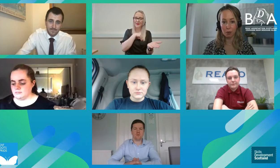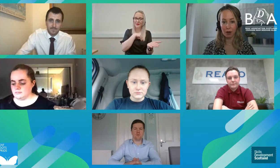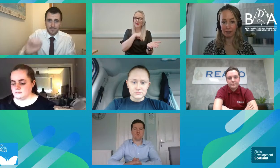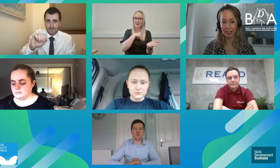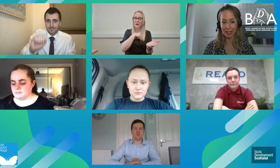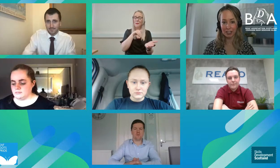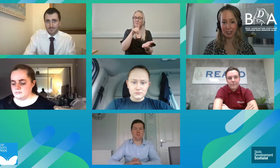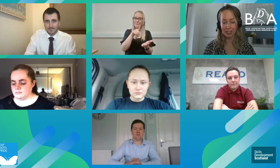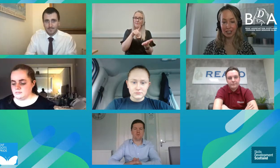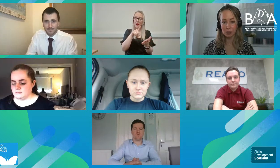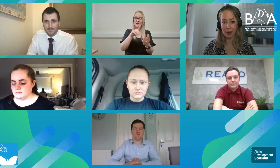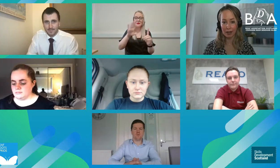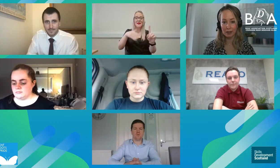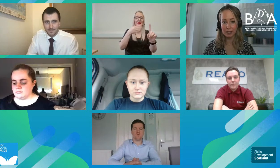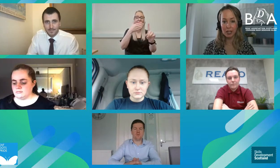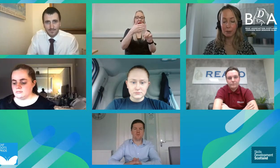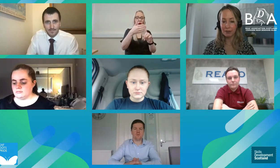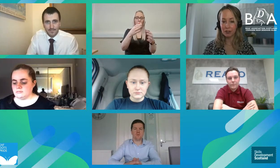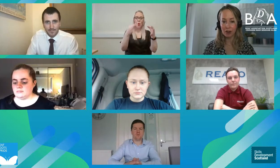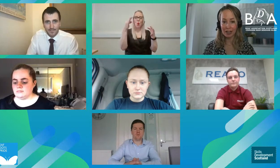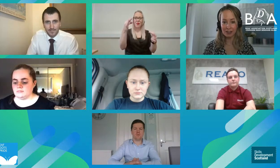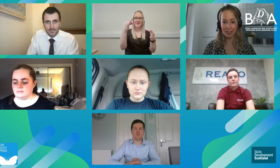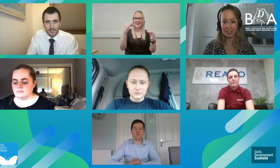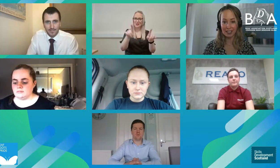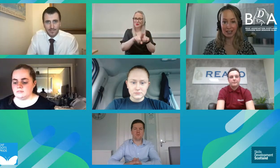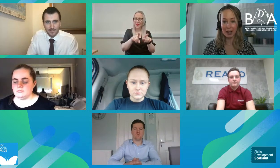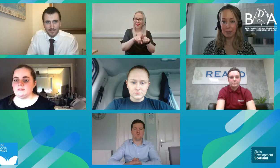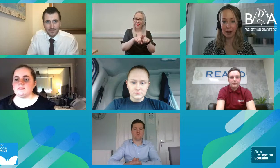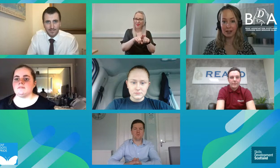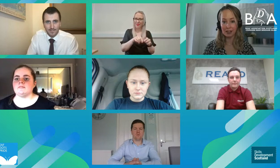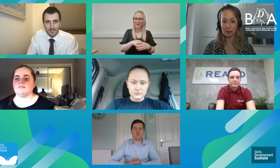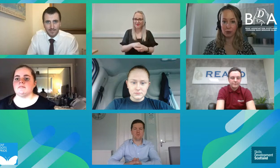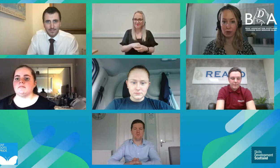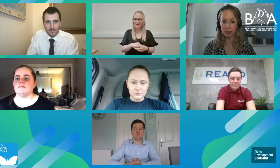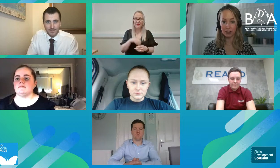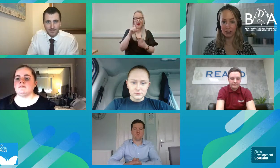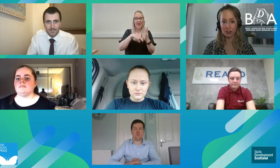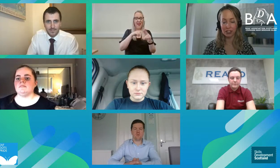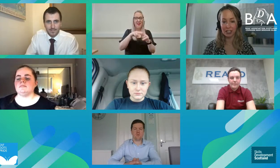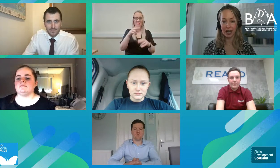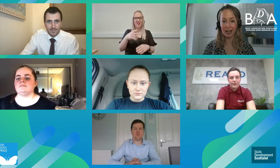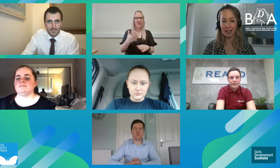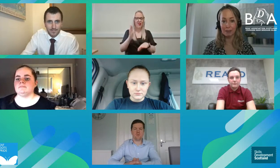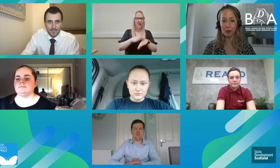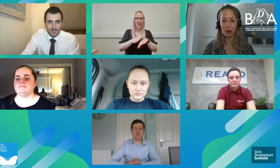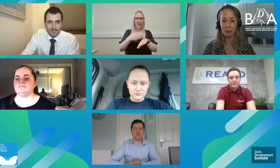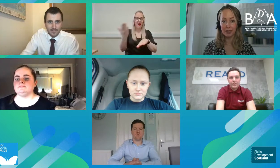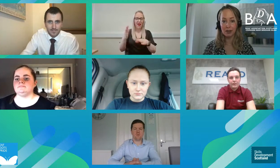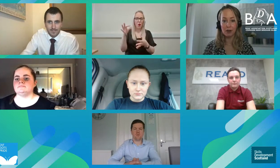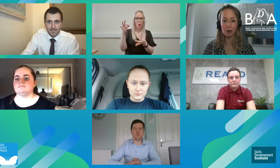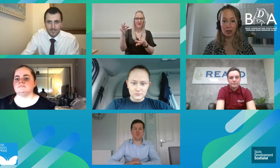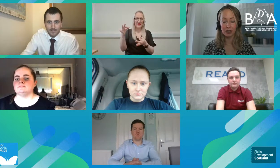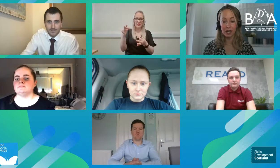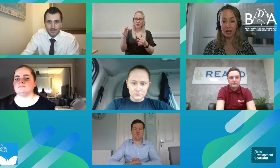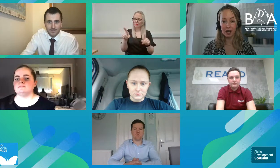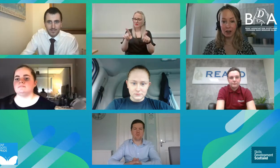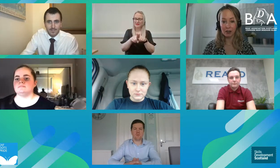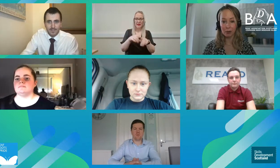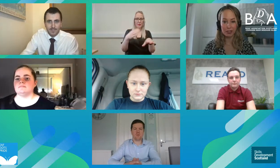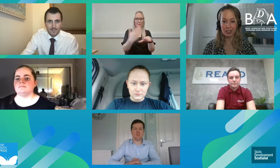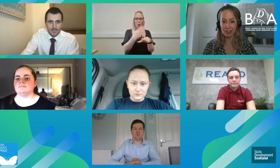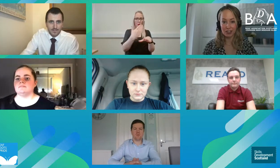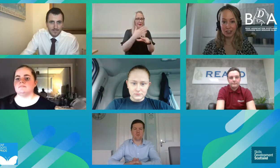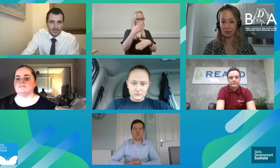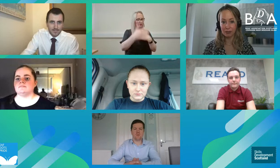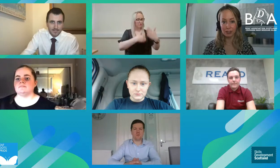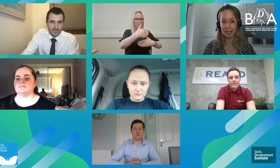towards a qualification as well. But if you're not interested in that part, then of course just look at employment, or another